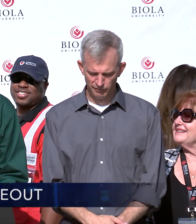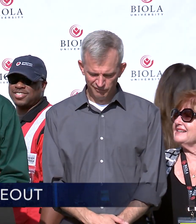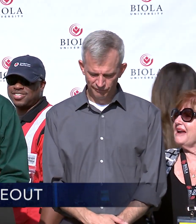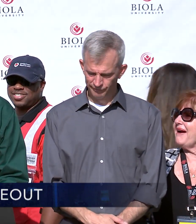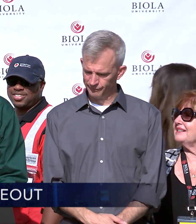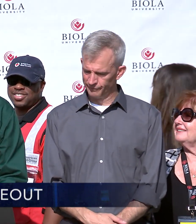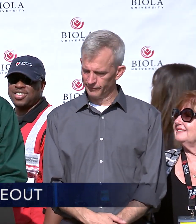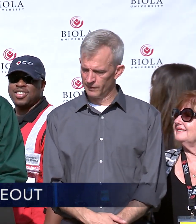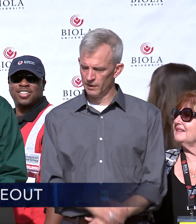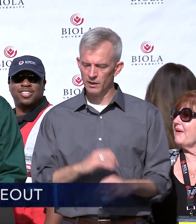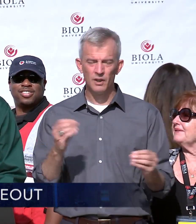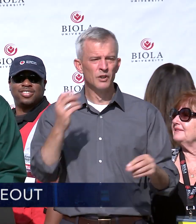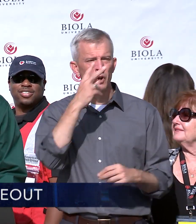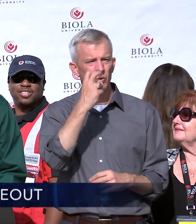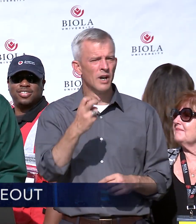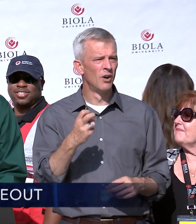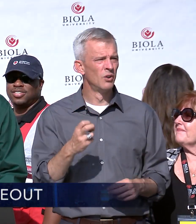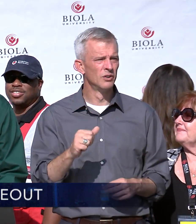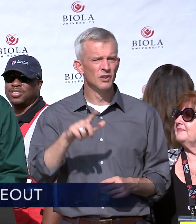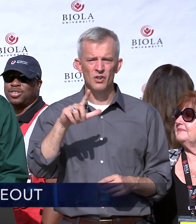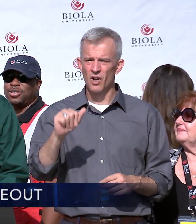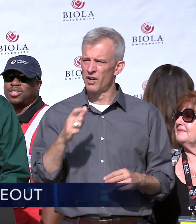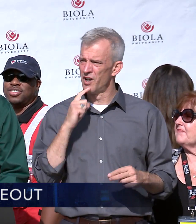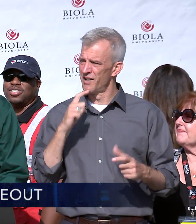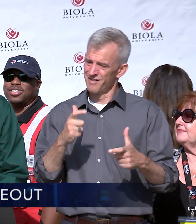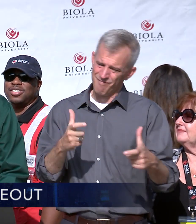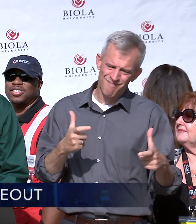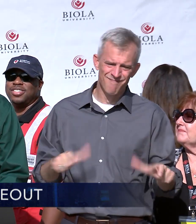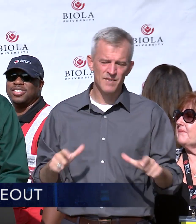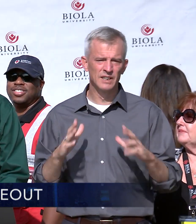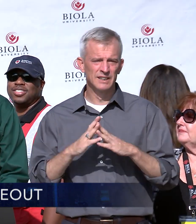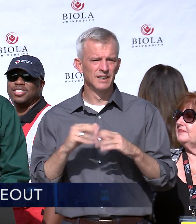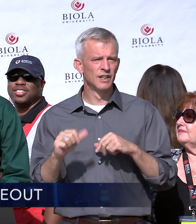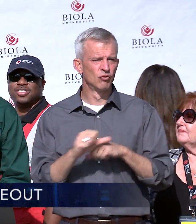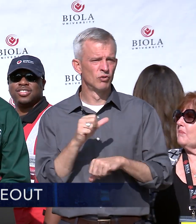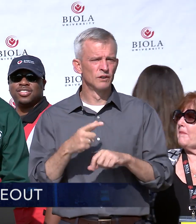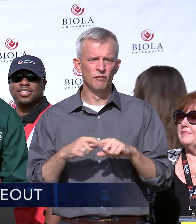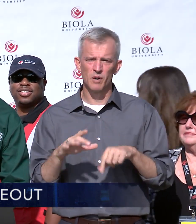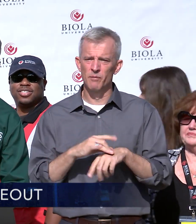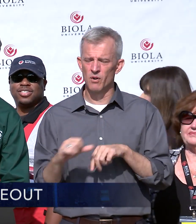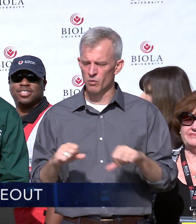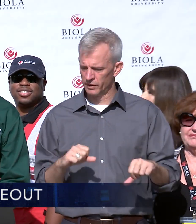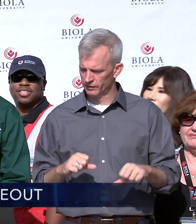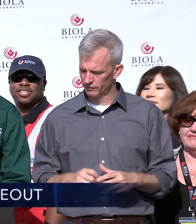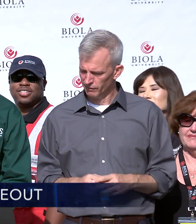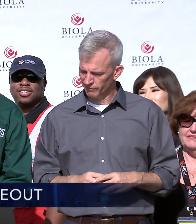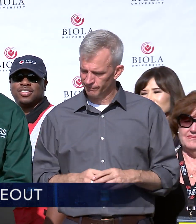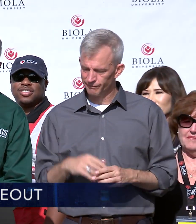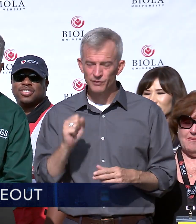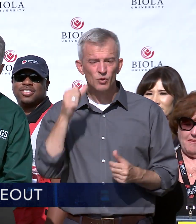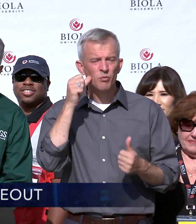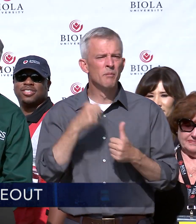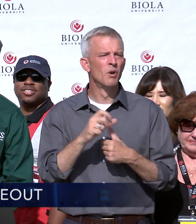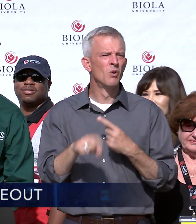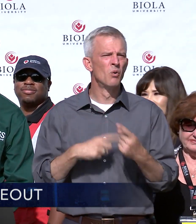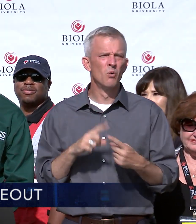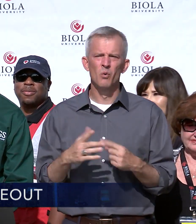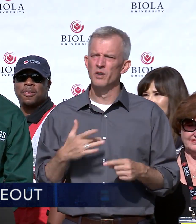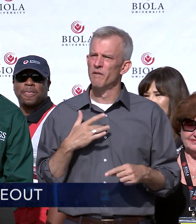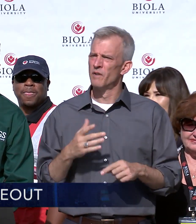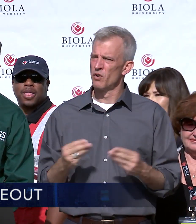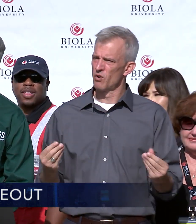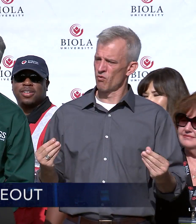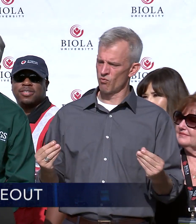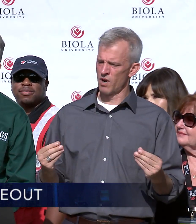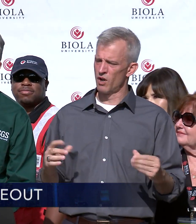No doubt, Los Angeles is a megacity at risk from earthquakes. So remember, when you feel the ground